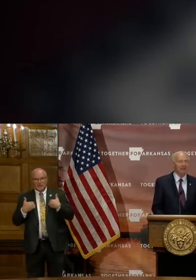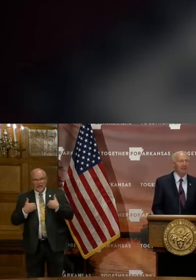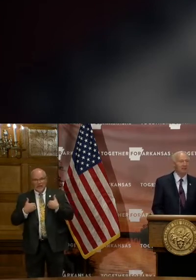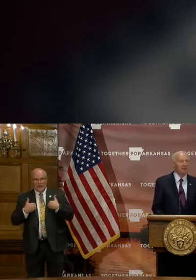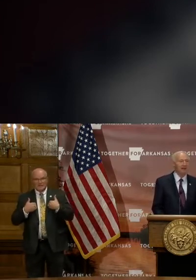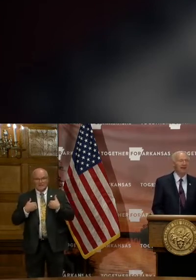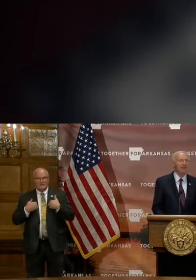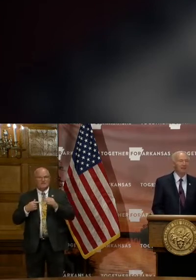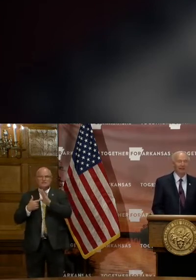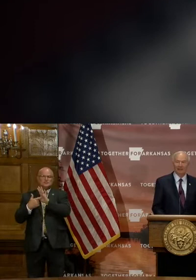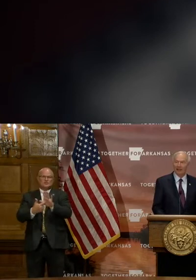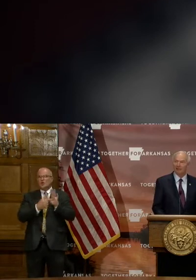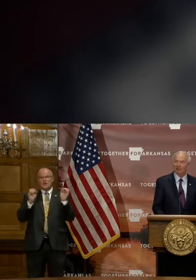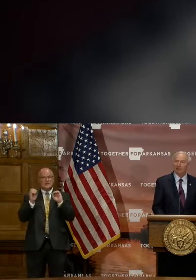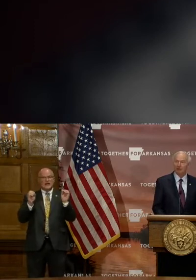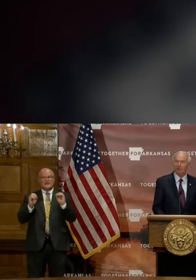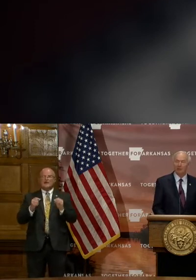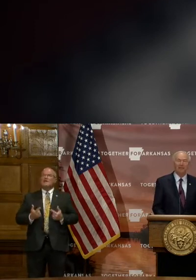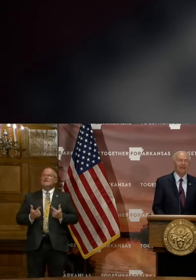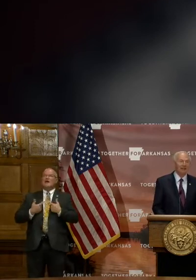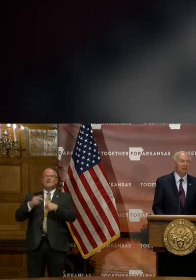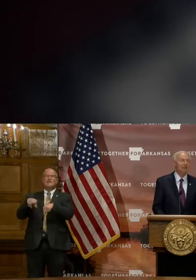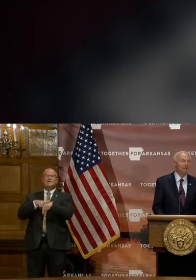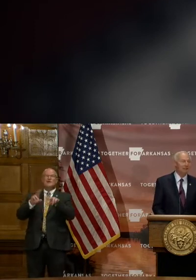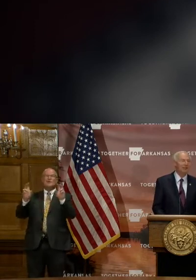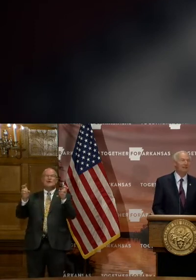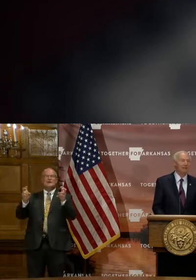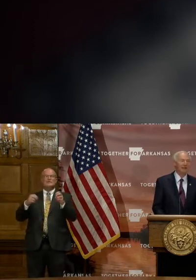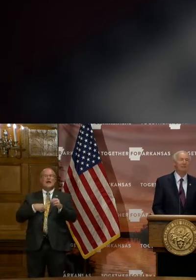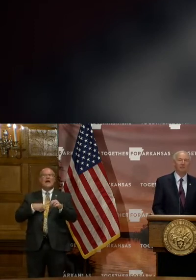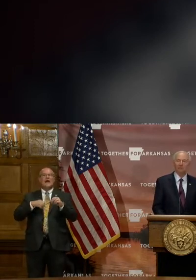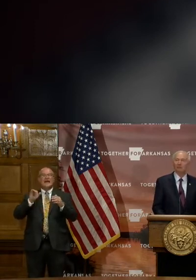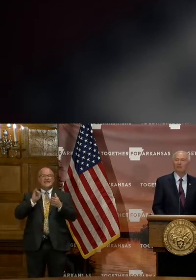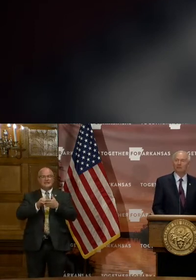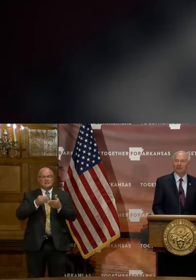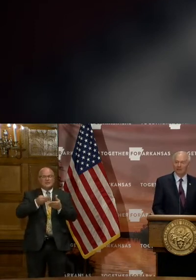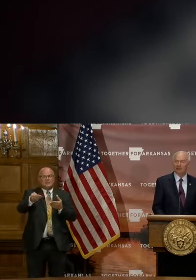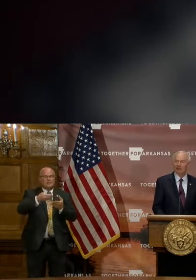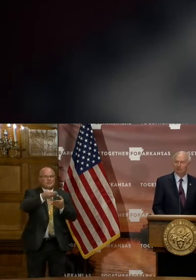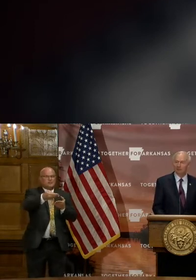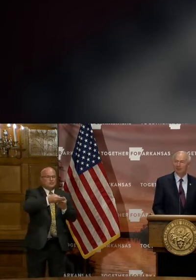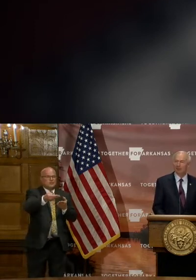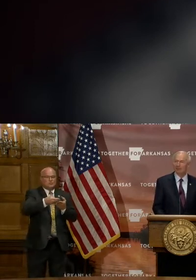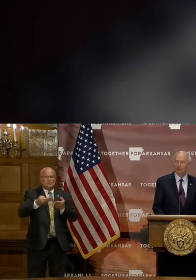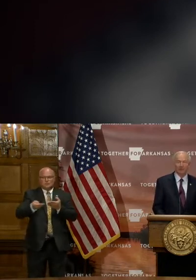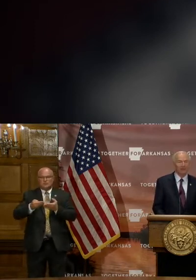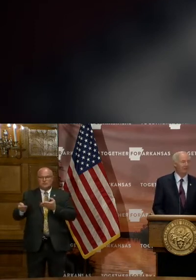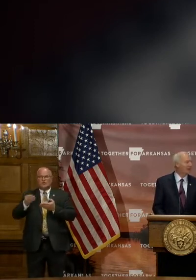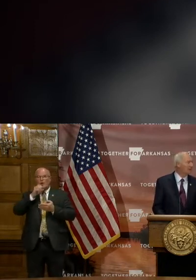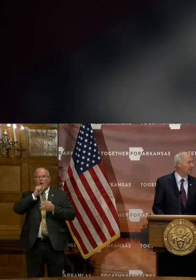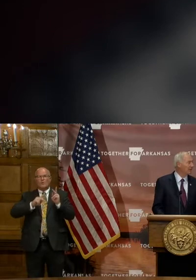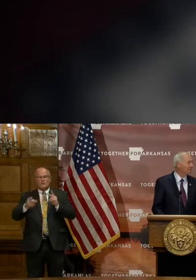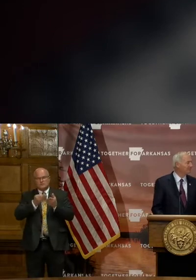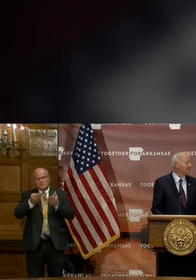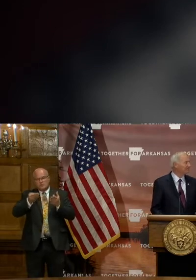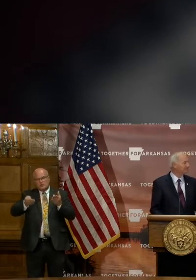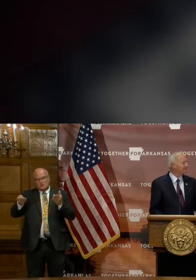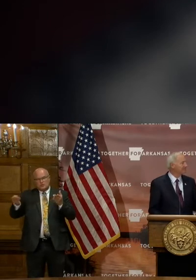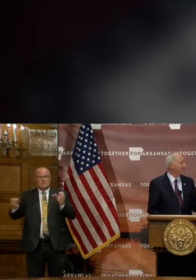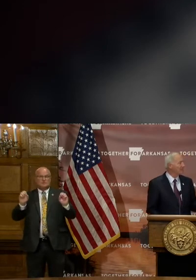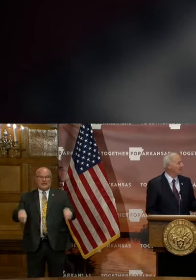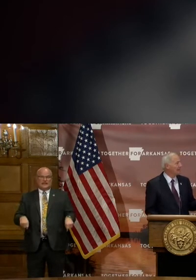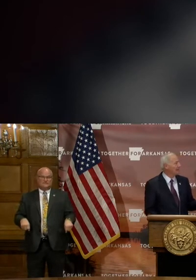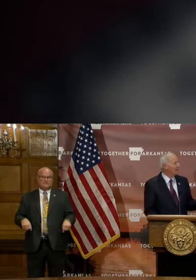You're asymptomatic, you think life is normal, and you could be giving that to an elderly person that you love very much.